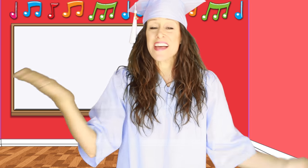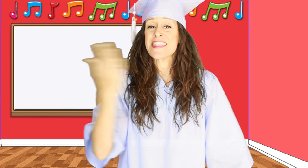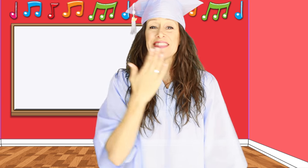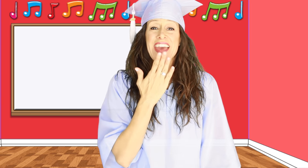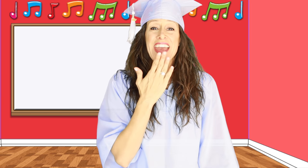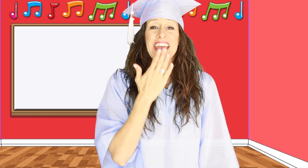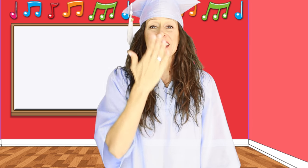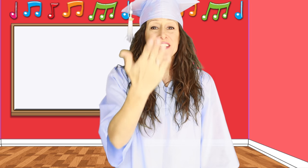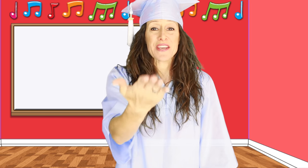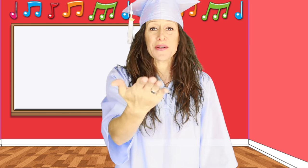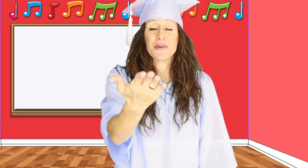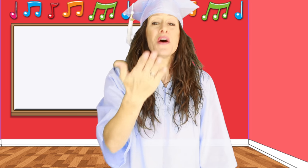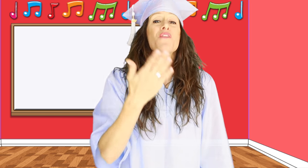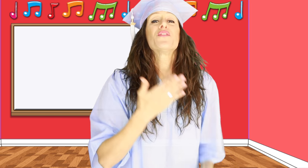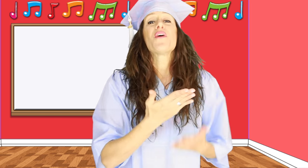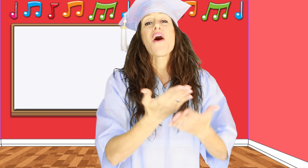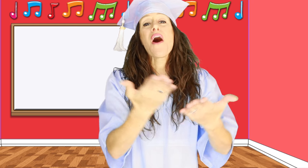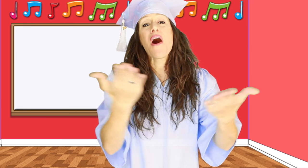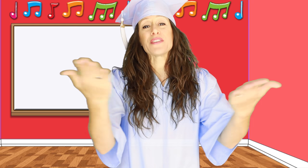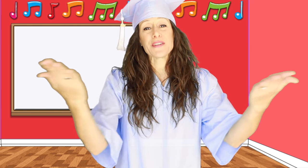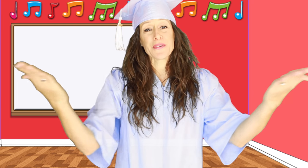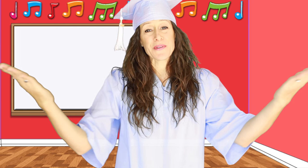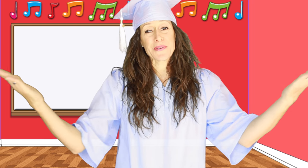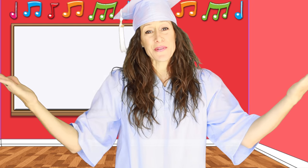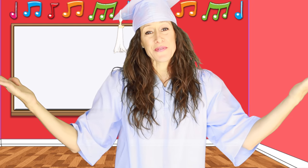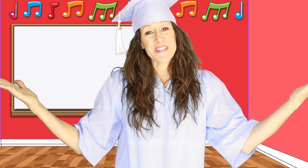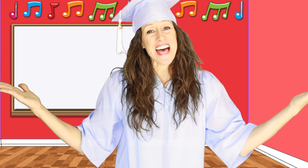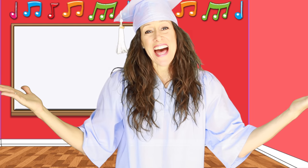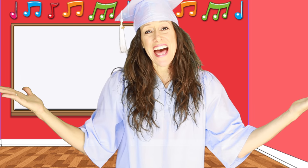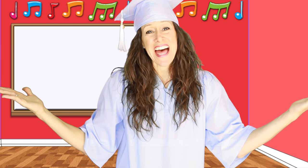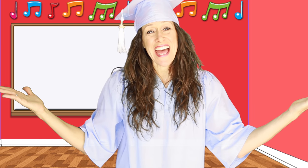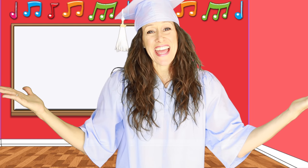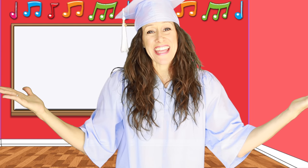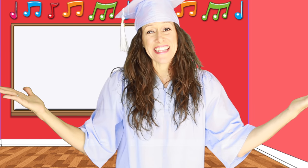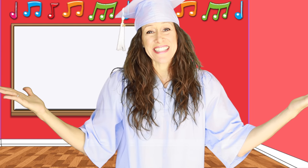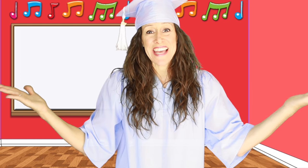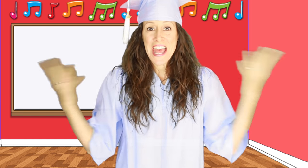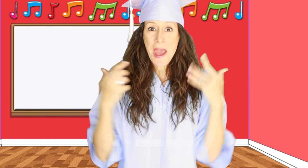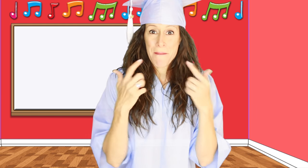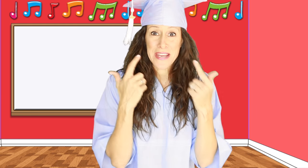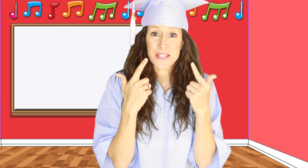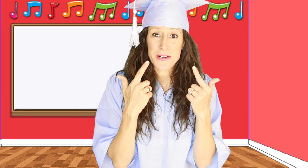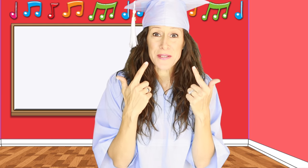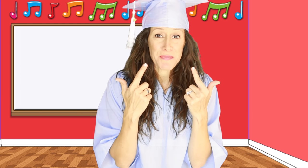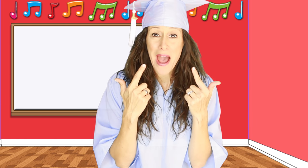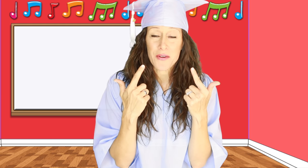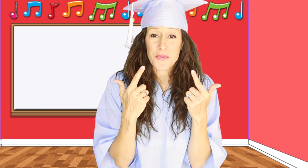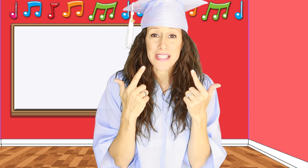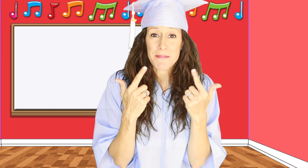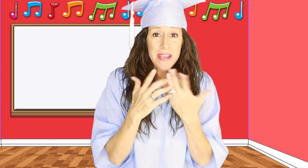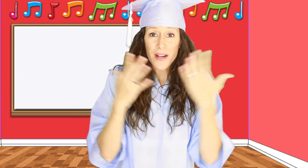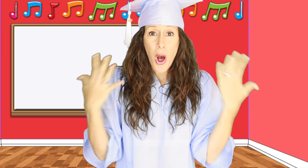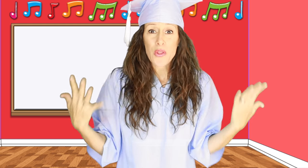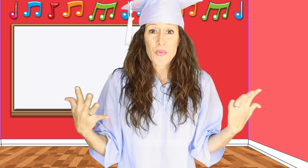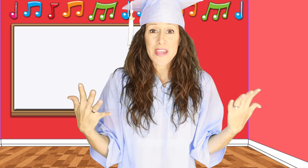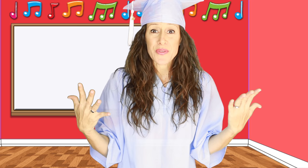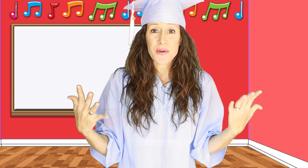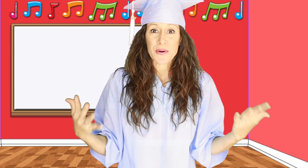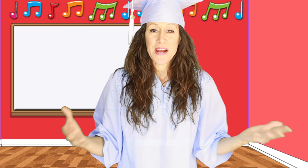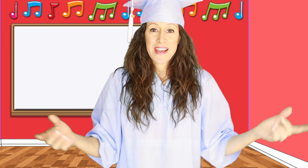everyone. Thank you for all you've done. And make sure you smile really big all the way through.